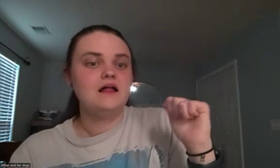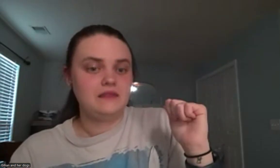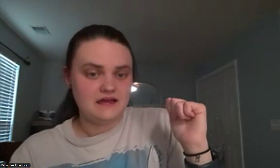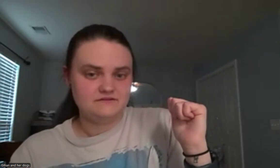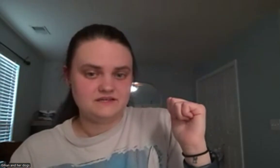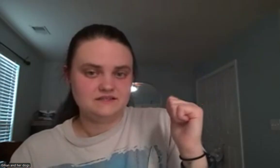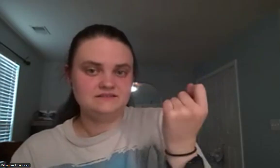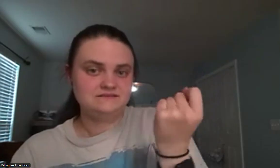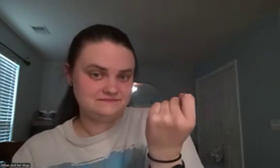11.